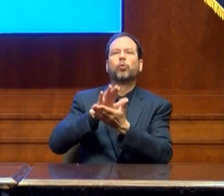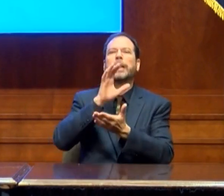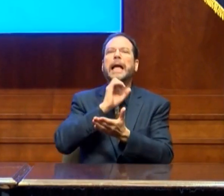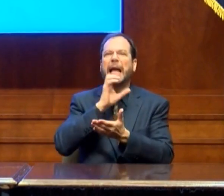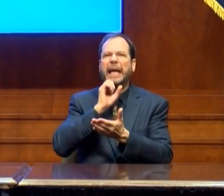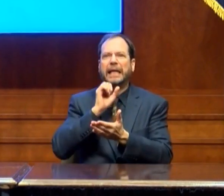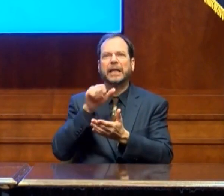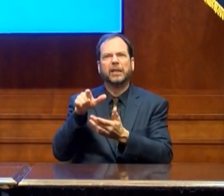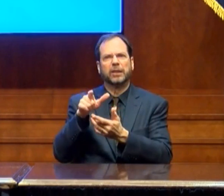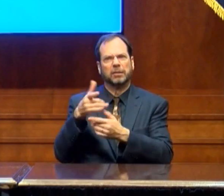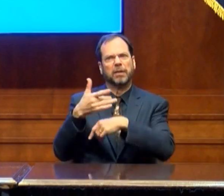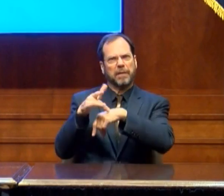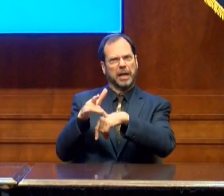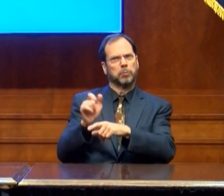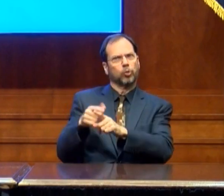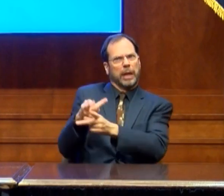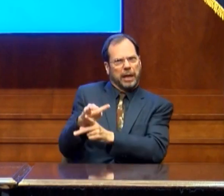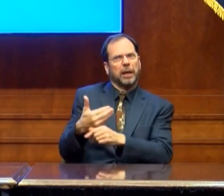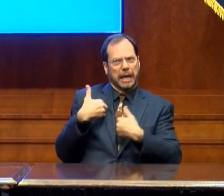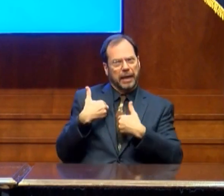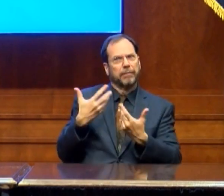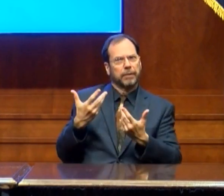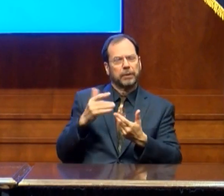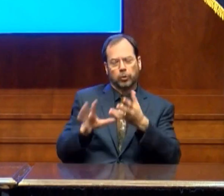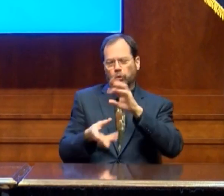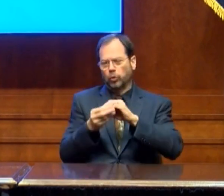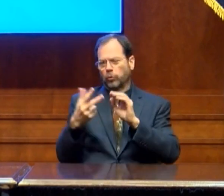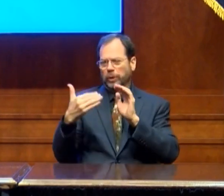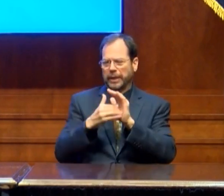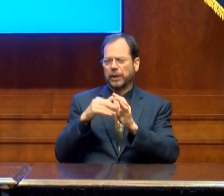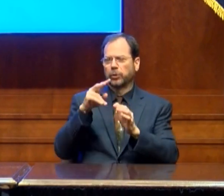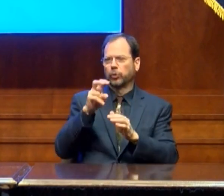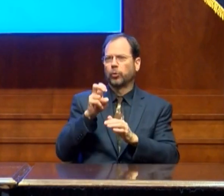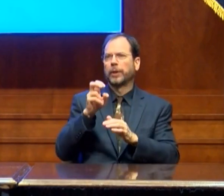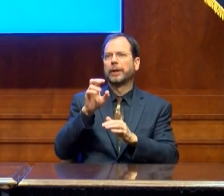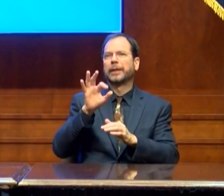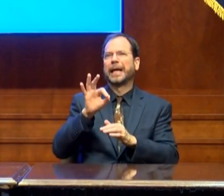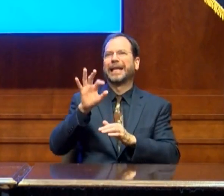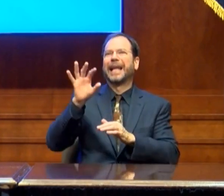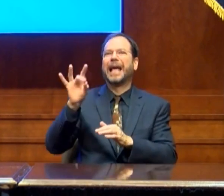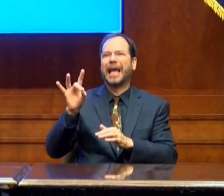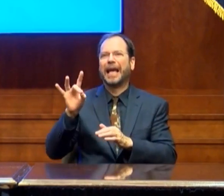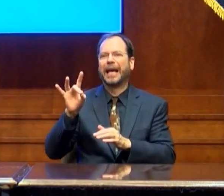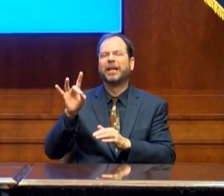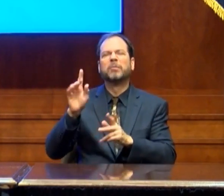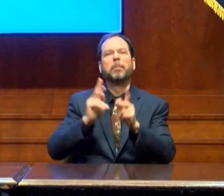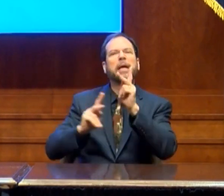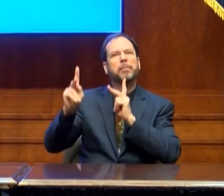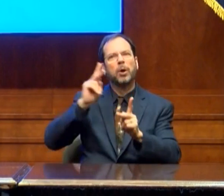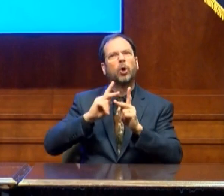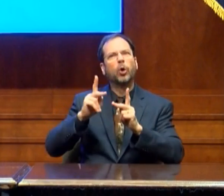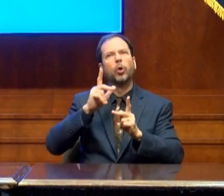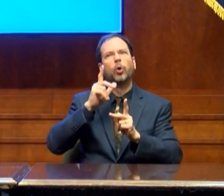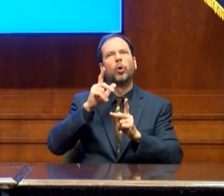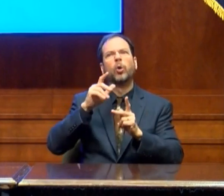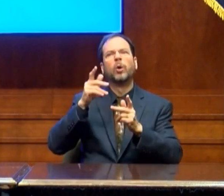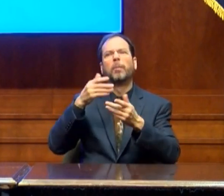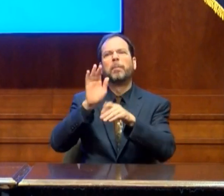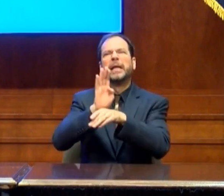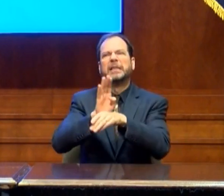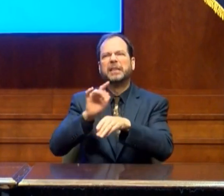24,954 school-age spots. We have a total of 3,298 providers that are